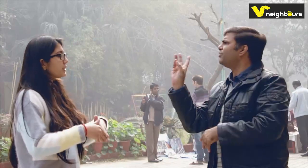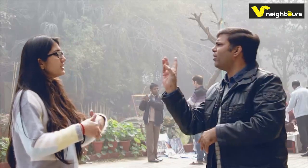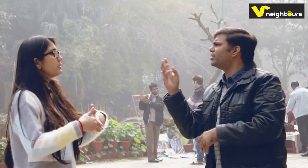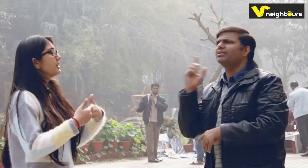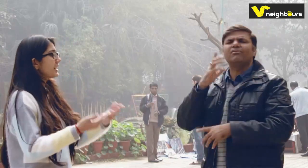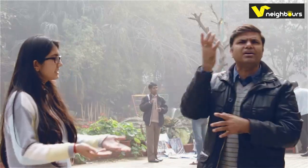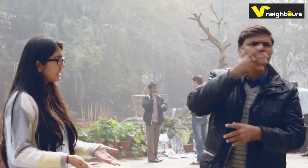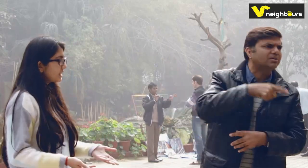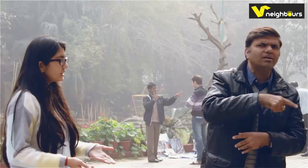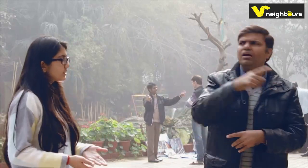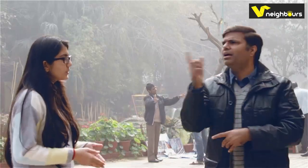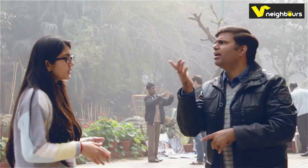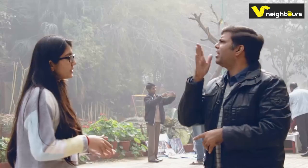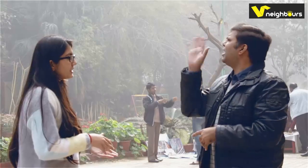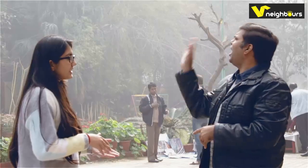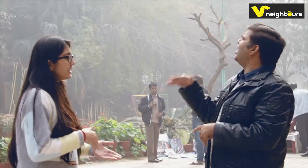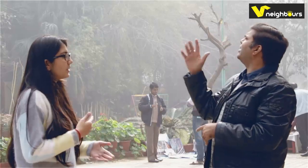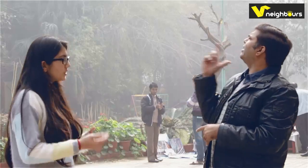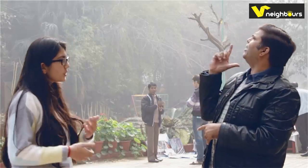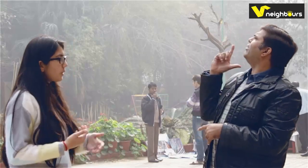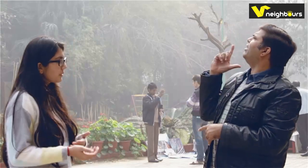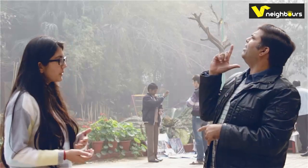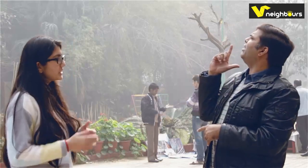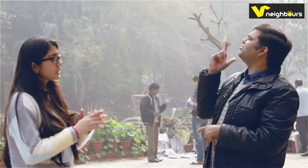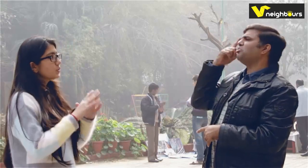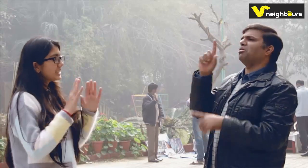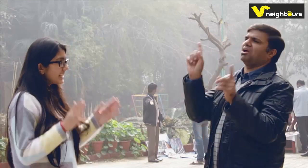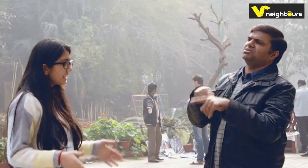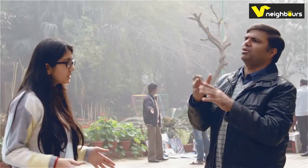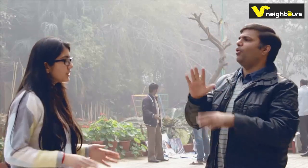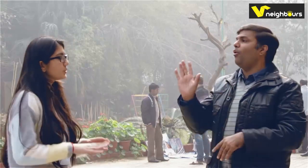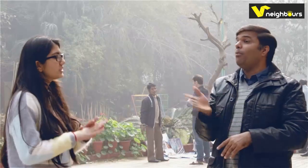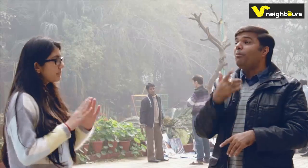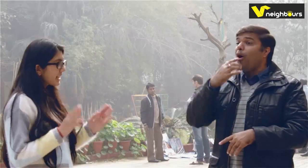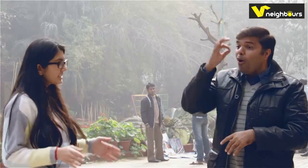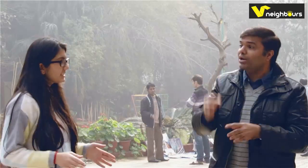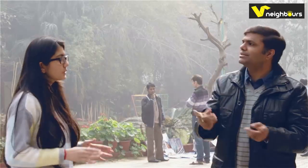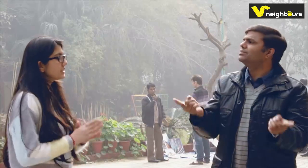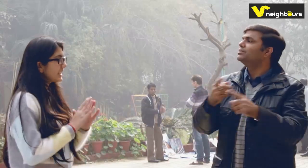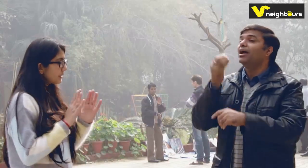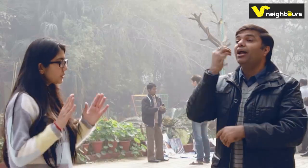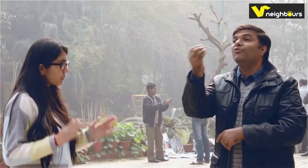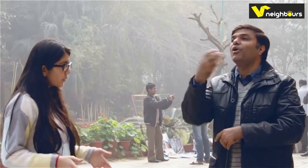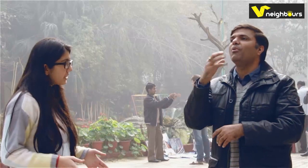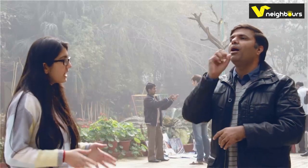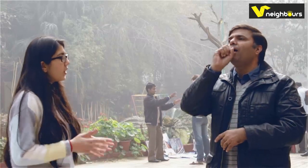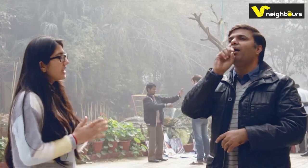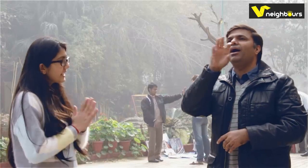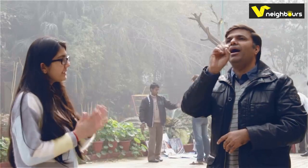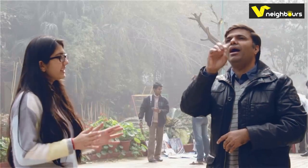reaching somewhere else. So that's also a problem because there's no signage, there's no subtitle, there's no sign language board or anything